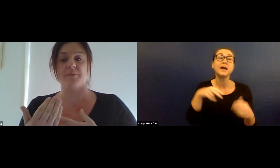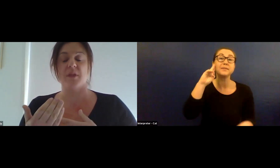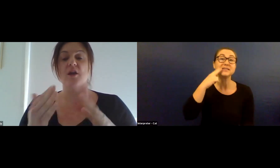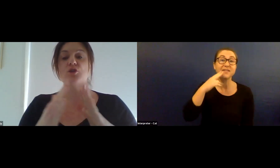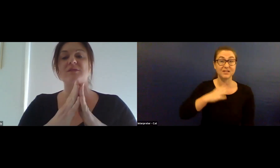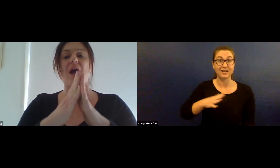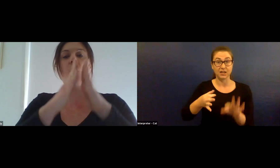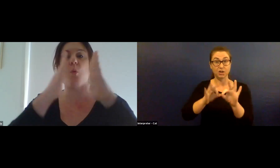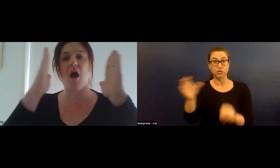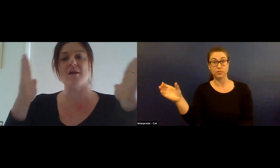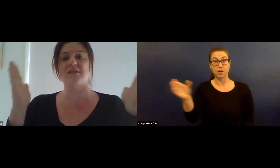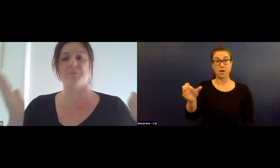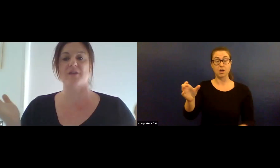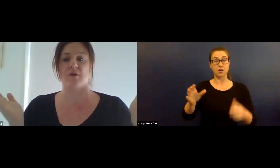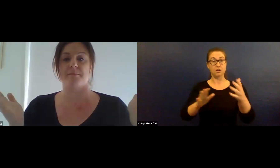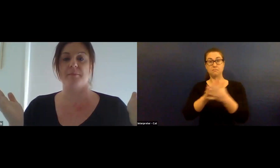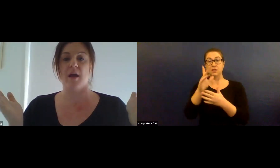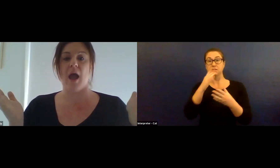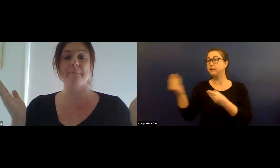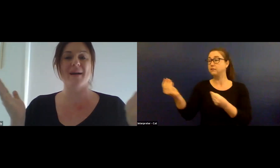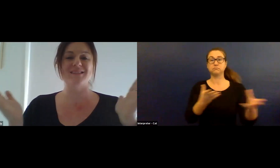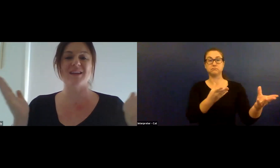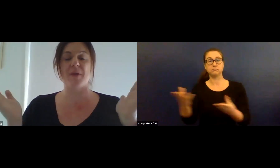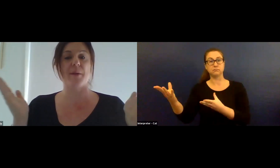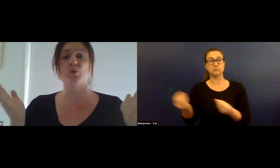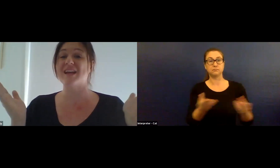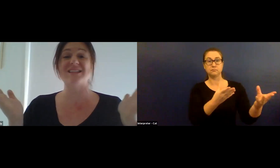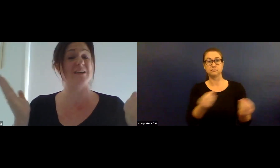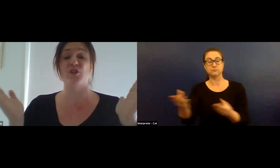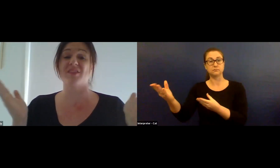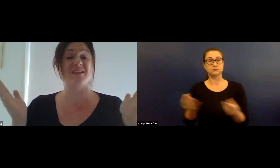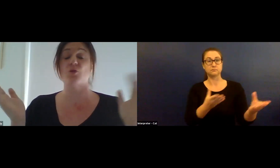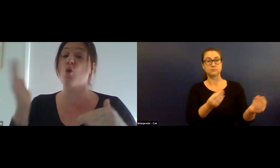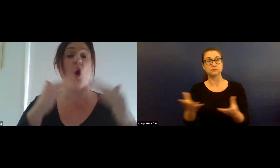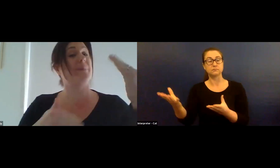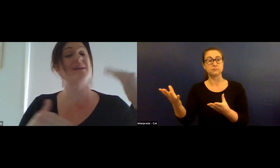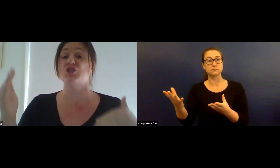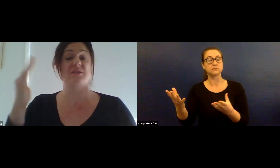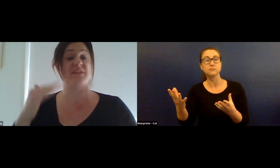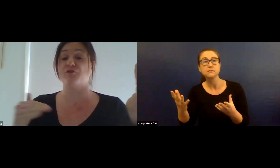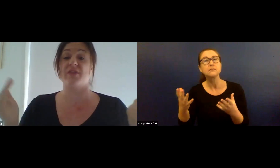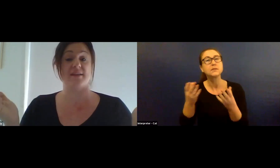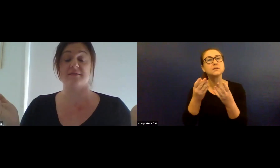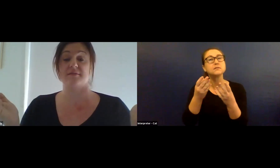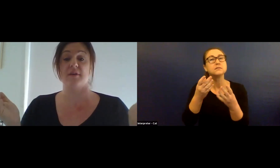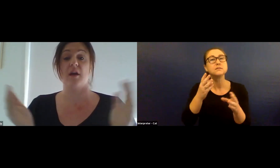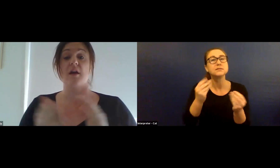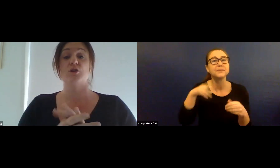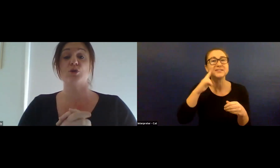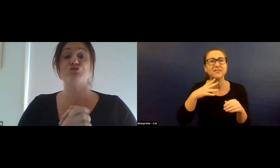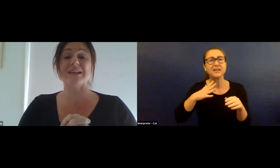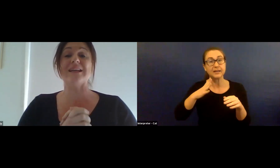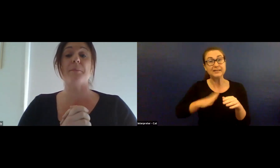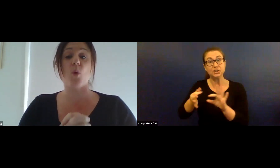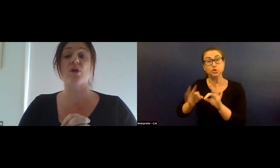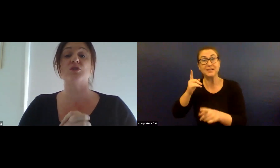speak. So it's like a wide spectrum. And many deaf people need different things or a combination of different things. So